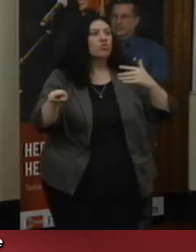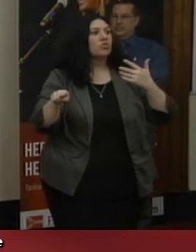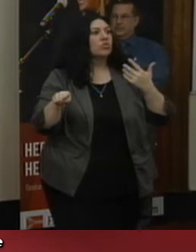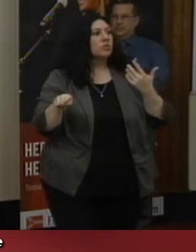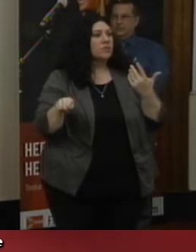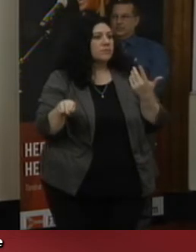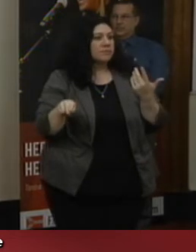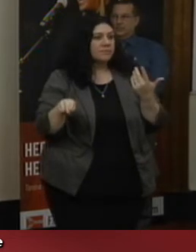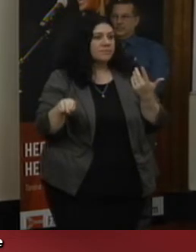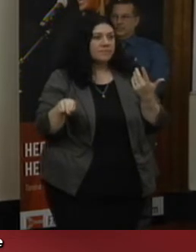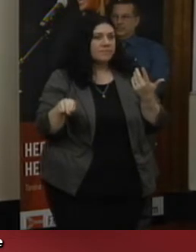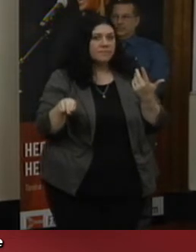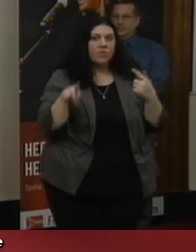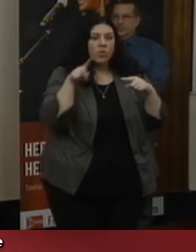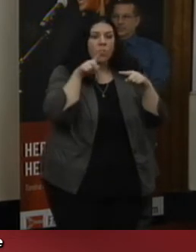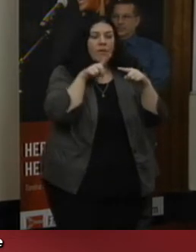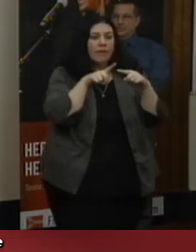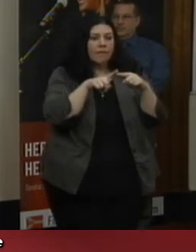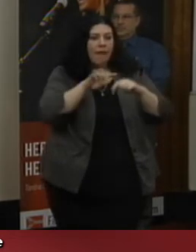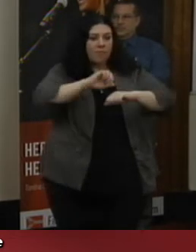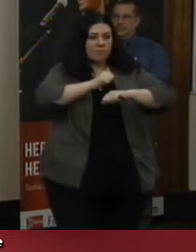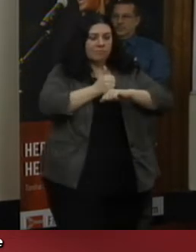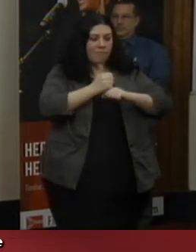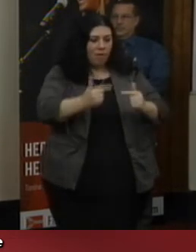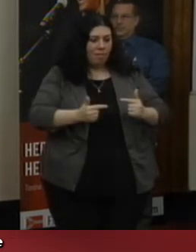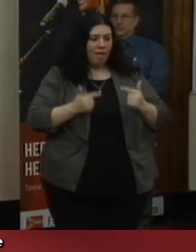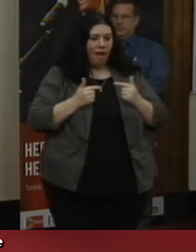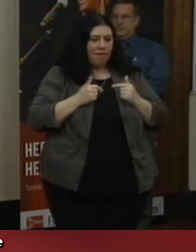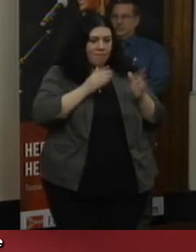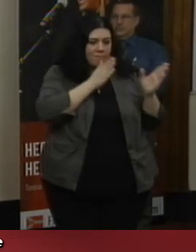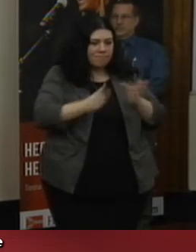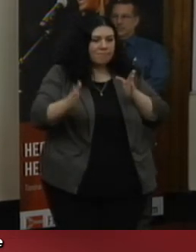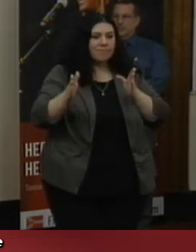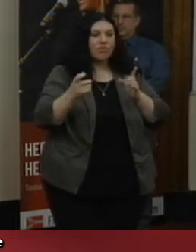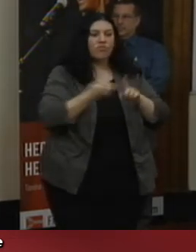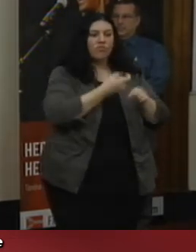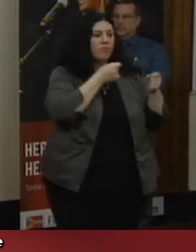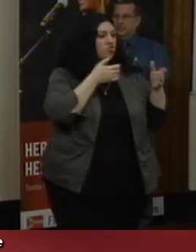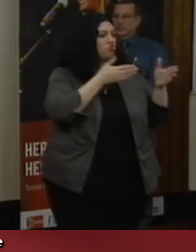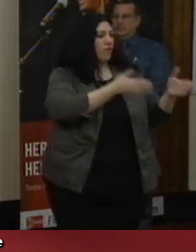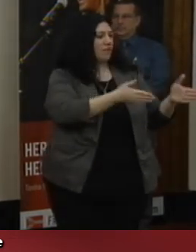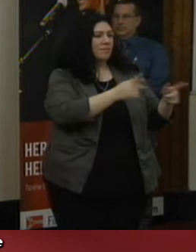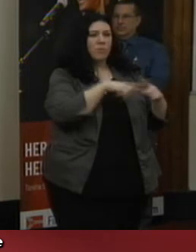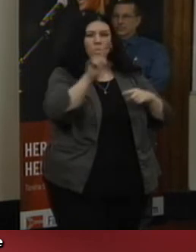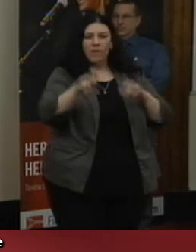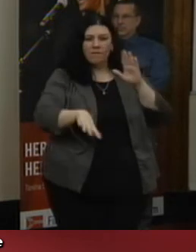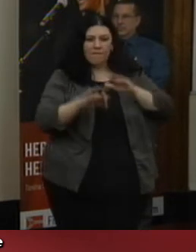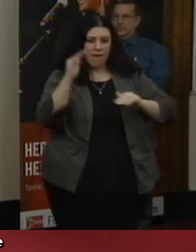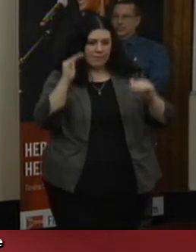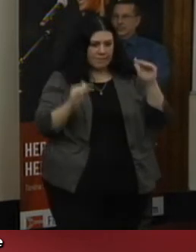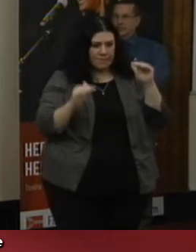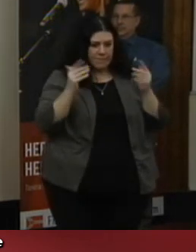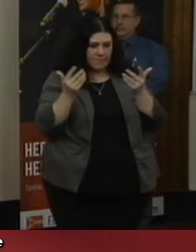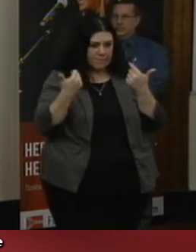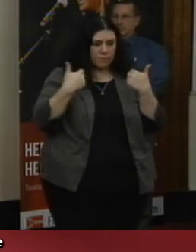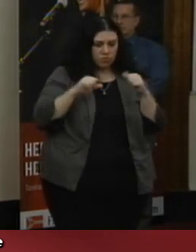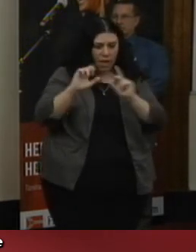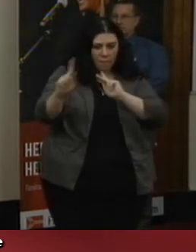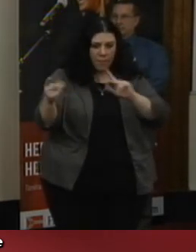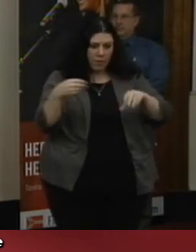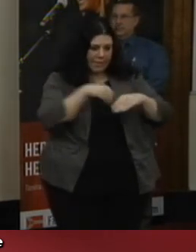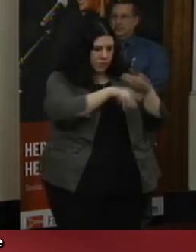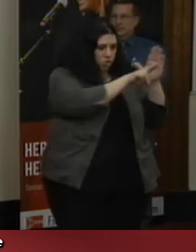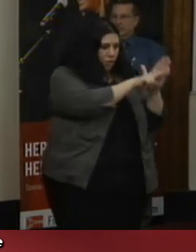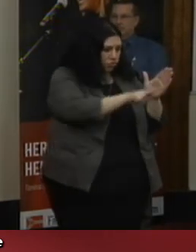you can't get your life back together from the street. But we have to strike a balance, try to get people into